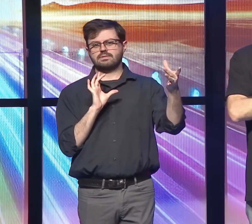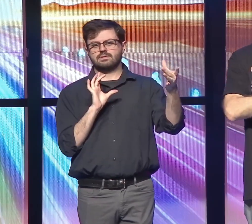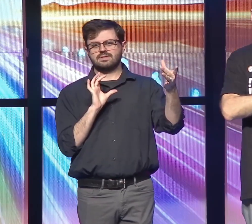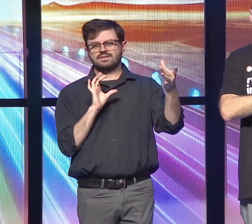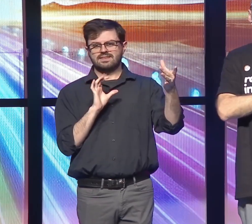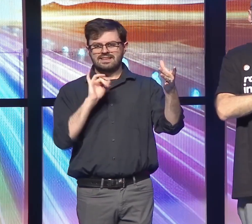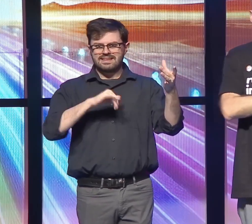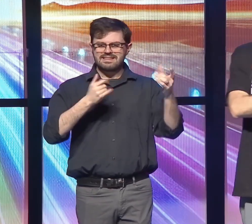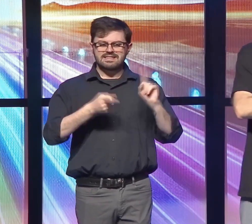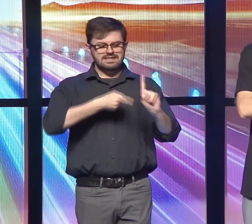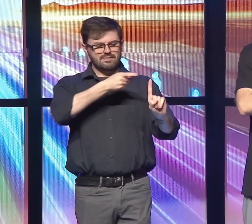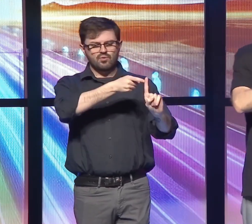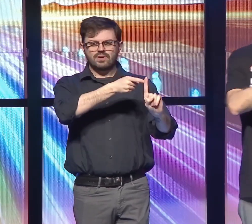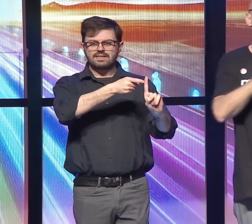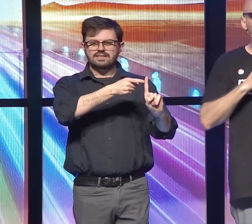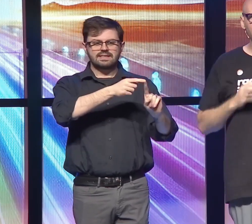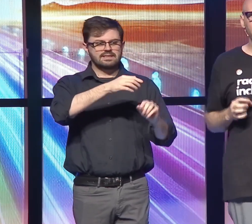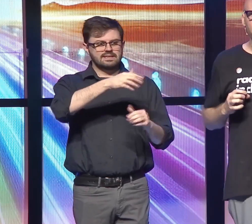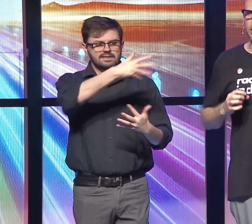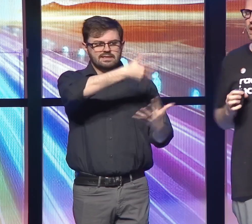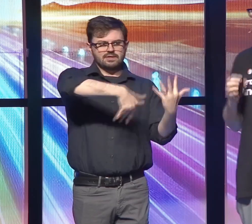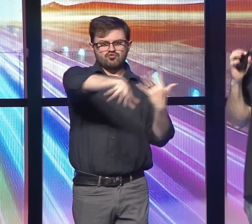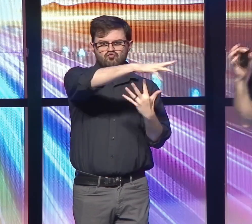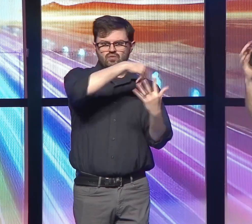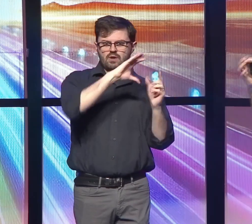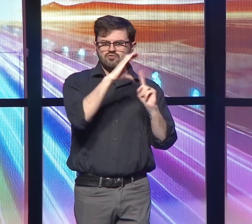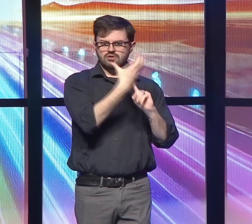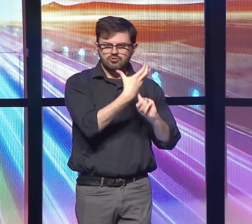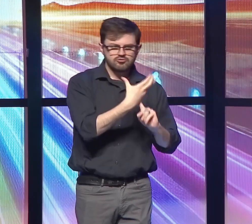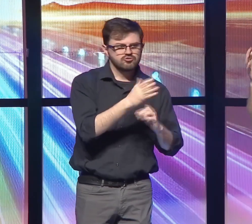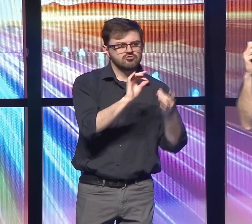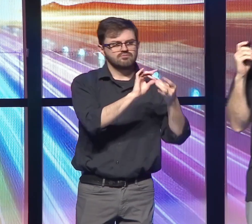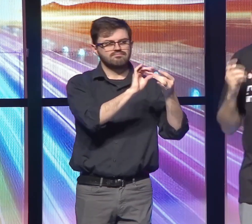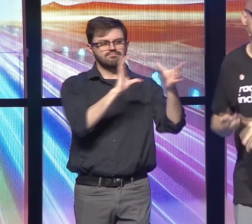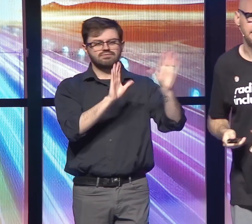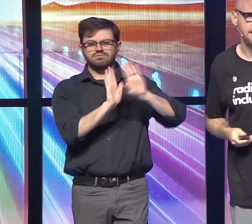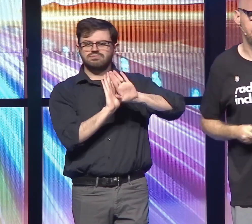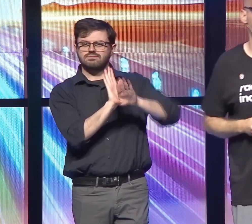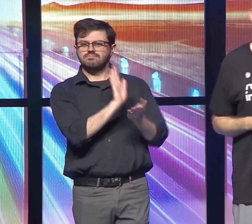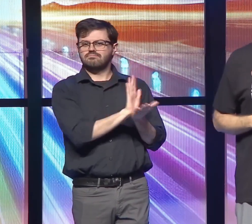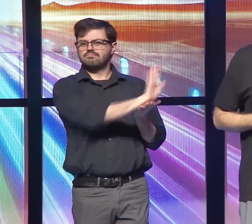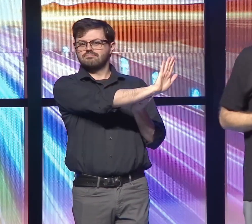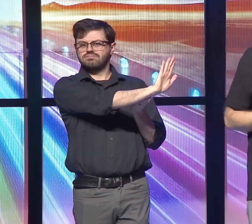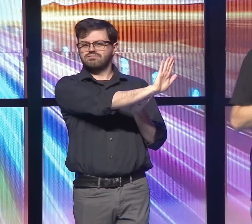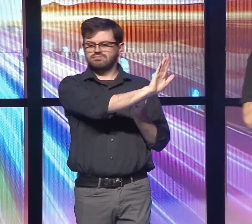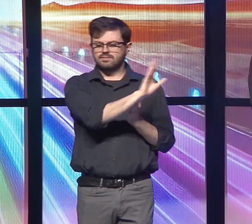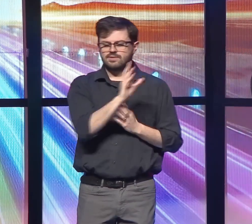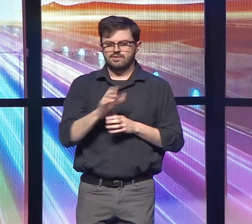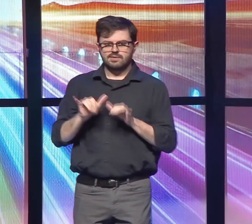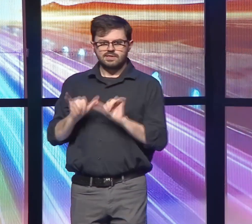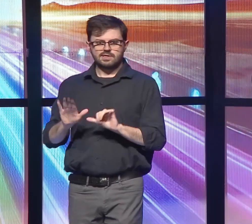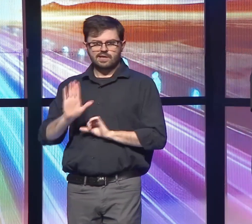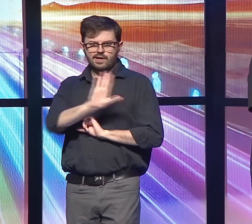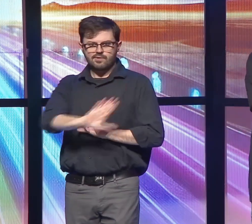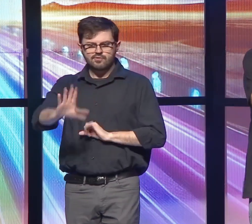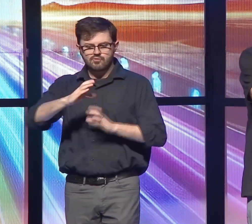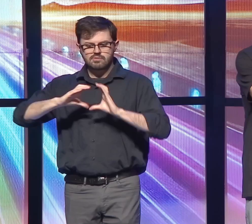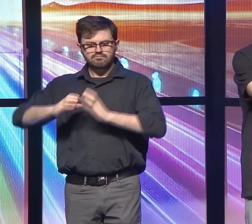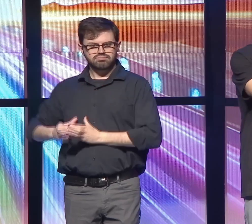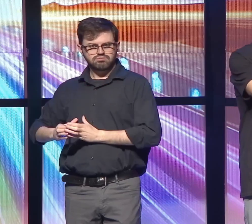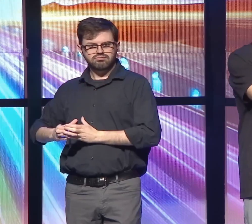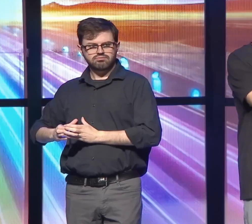surrounding culture, you withdraw into a community, and you maintain your distinct identity. So this approach was taken